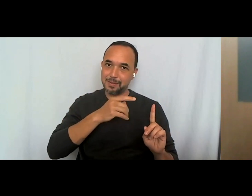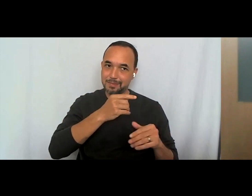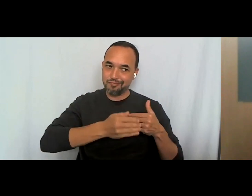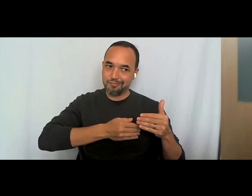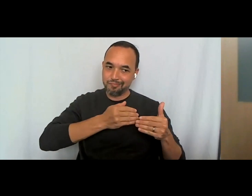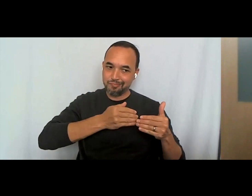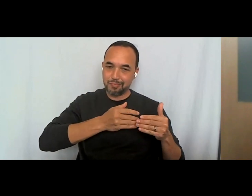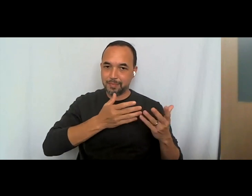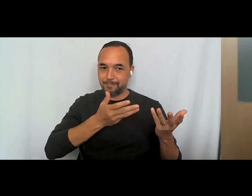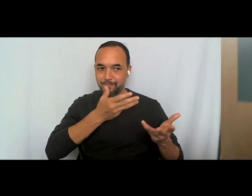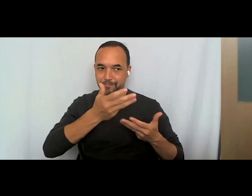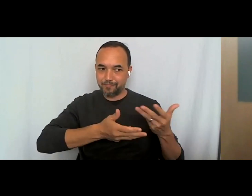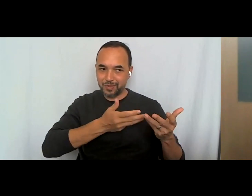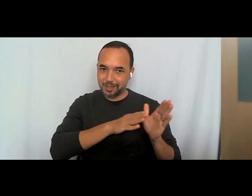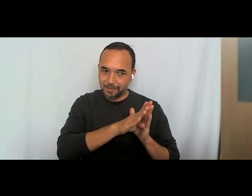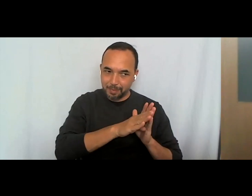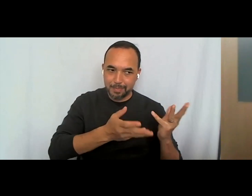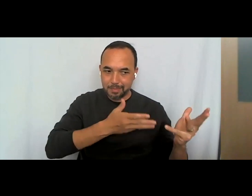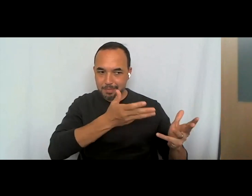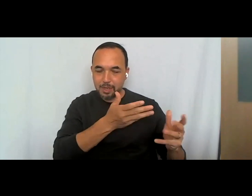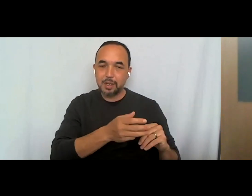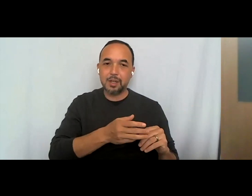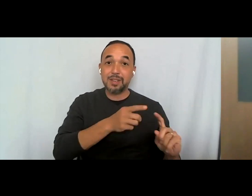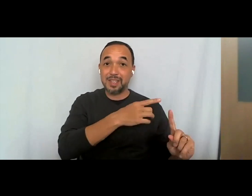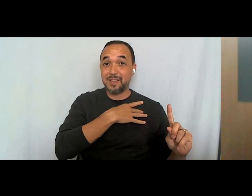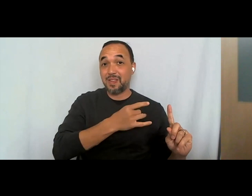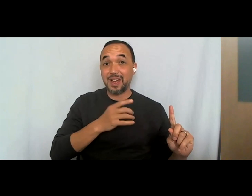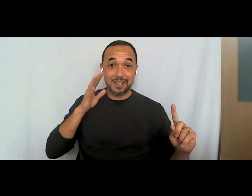But he's doing really well, and